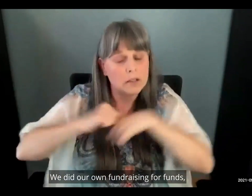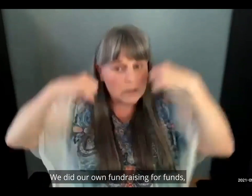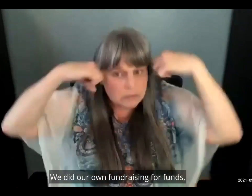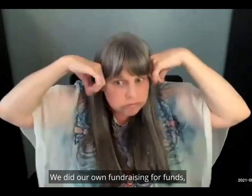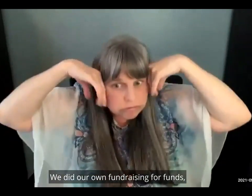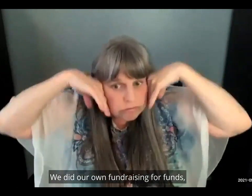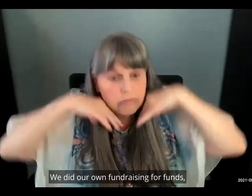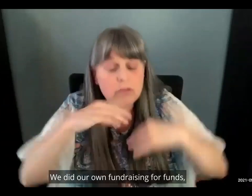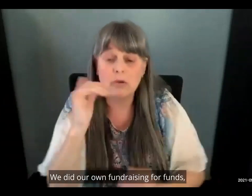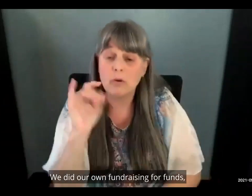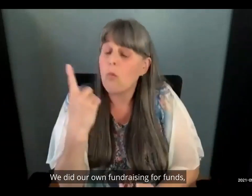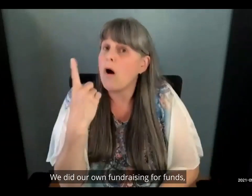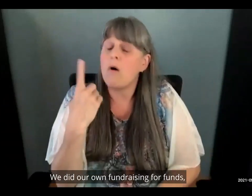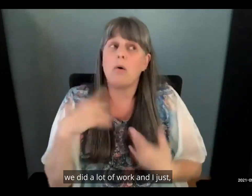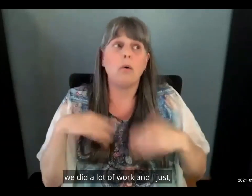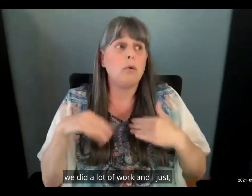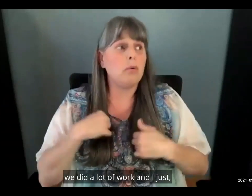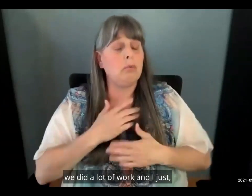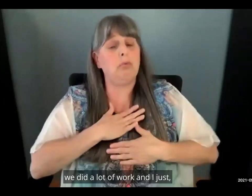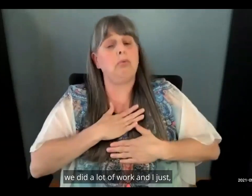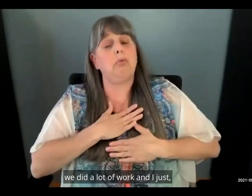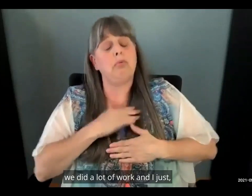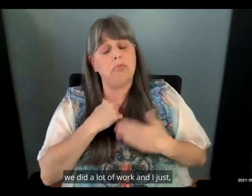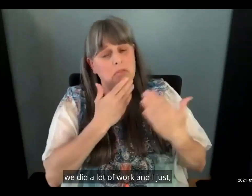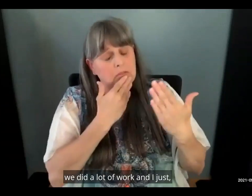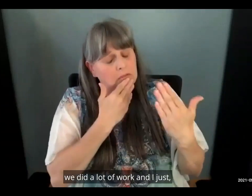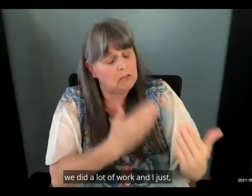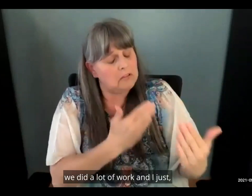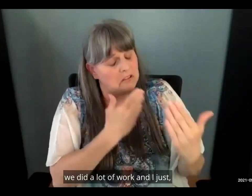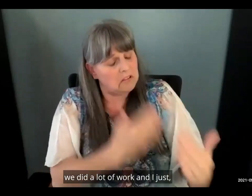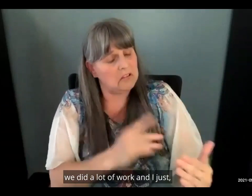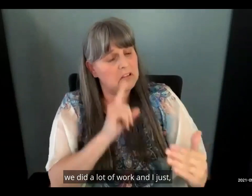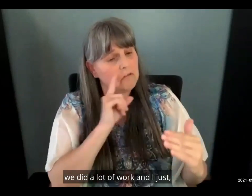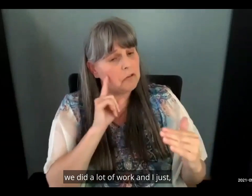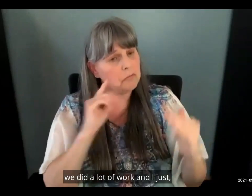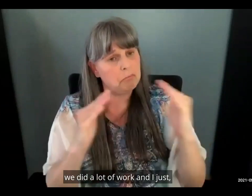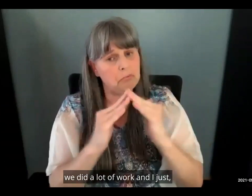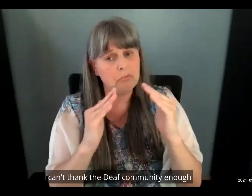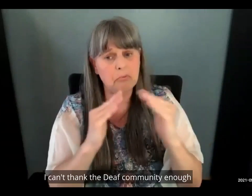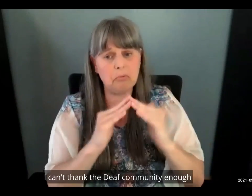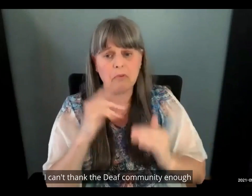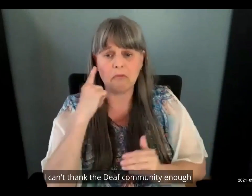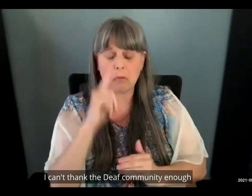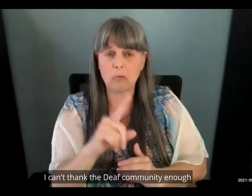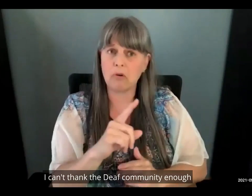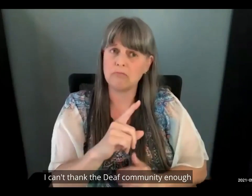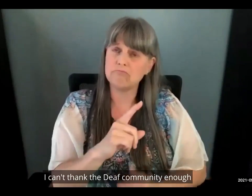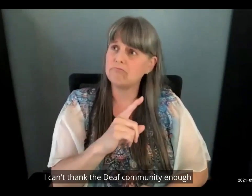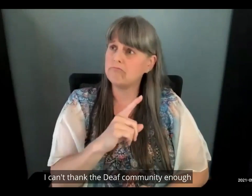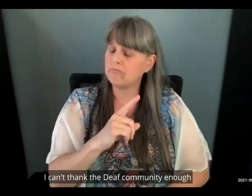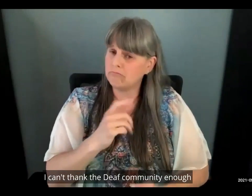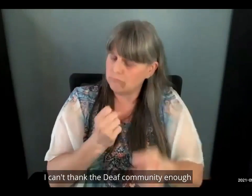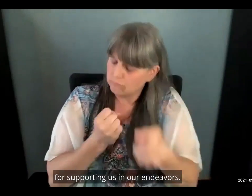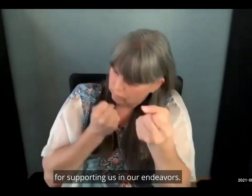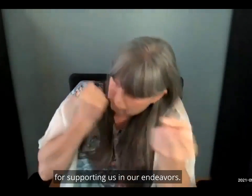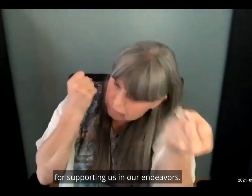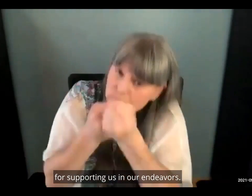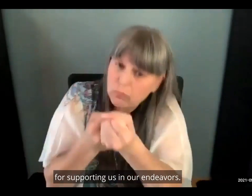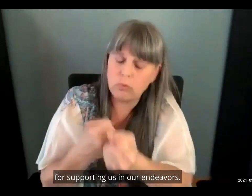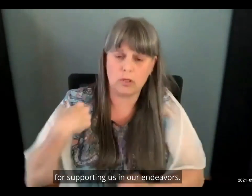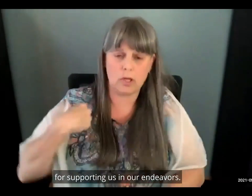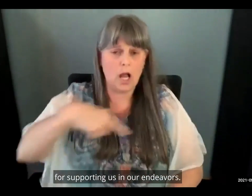own fundraising for funds. We did a lot of work. And I just, you know, I can't thank the deaf community enough